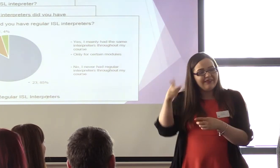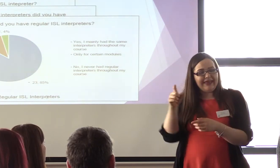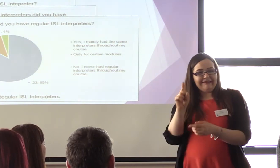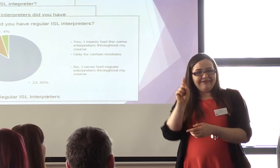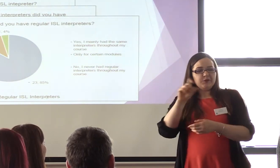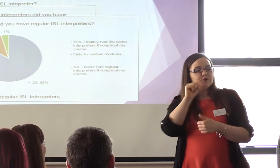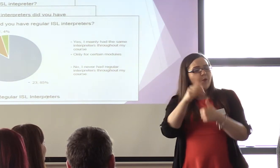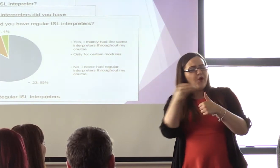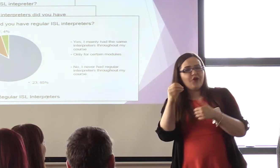I think,